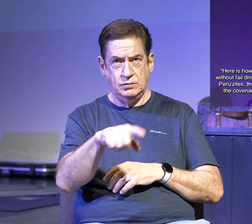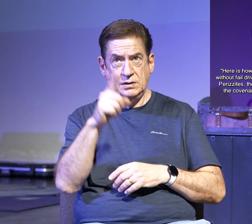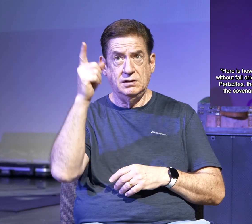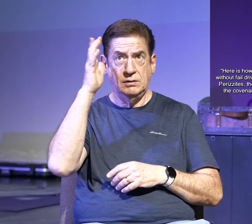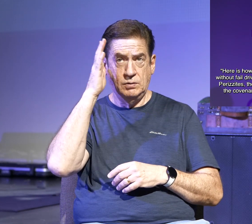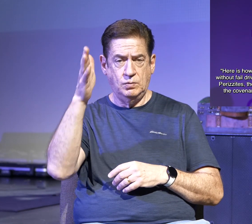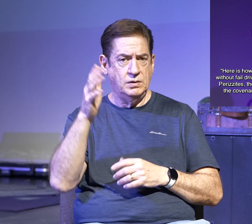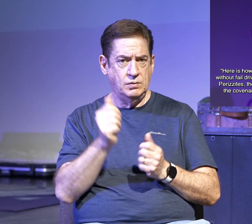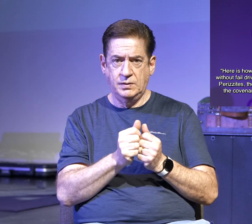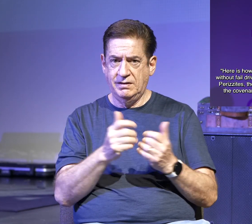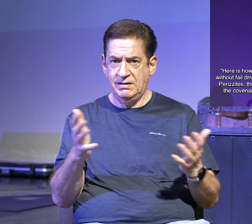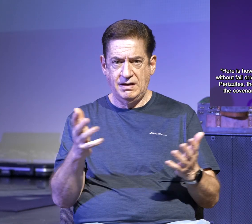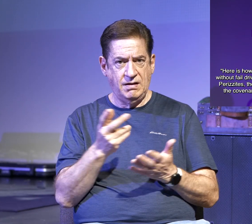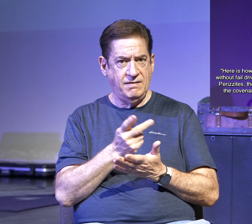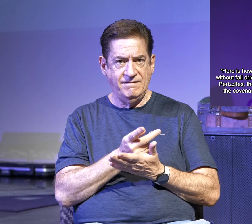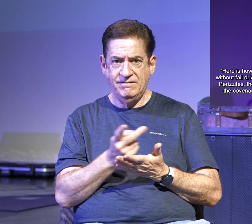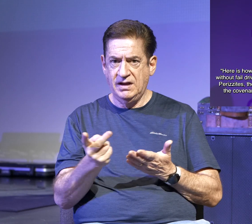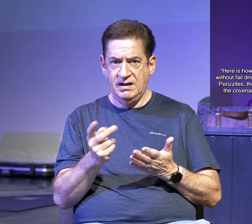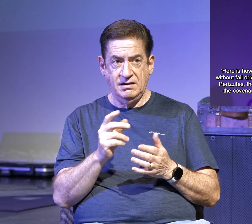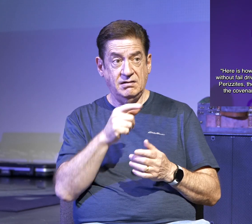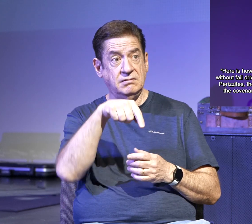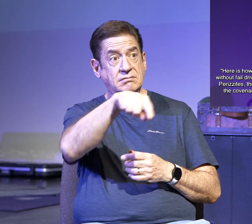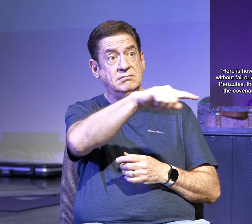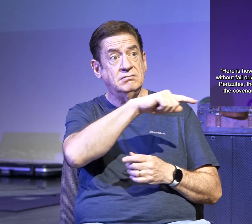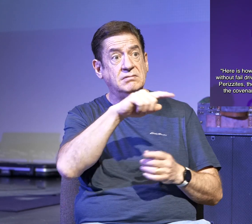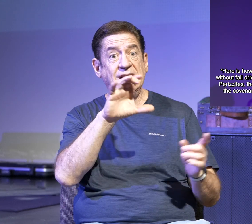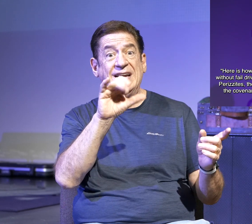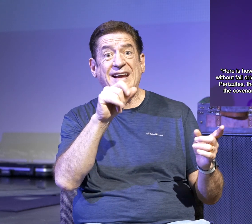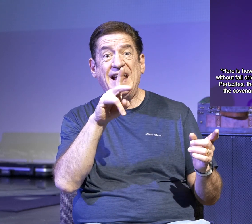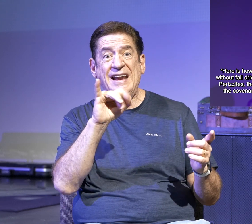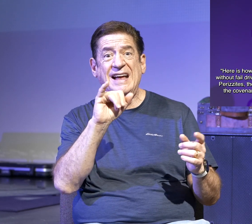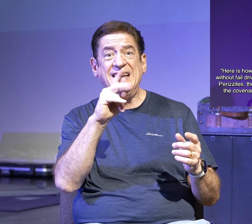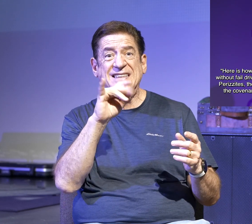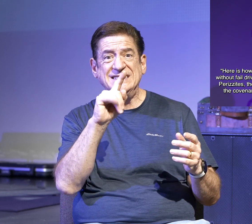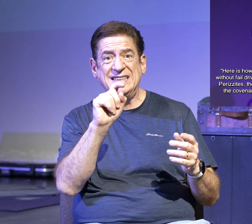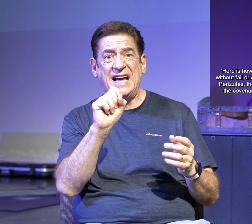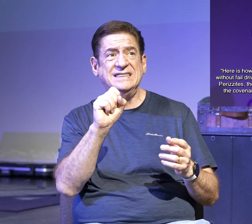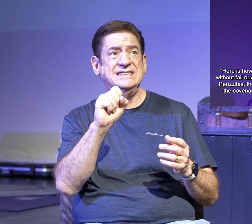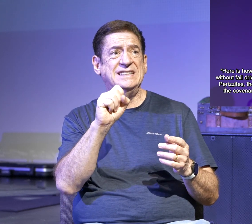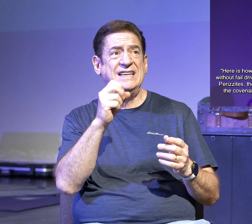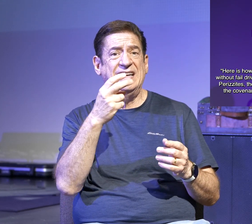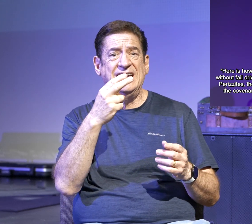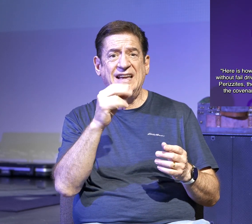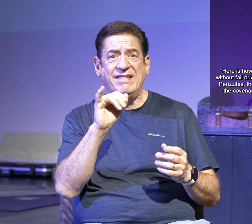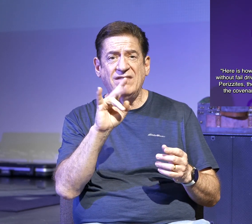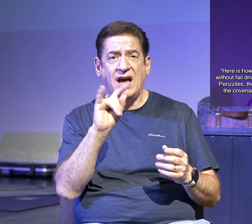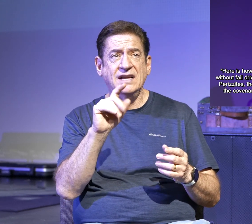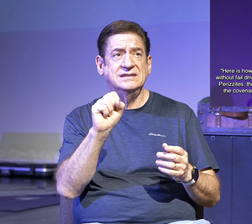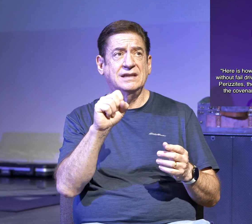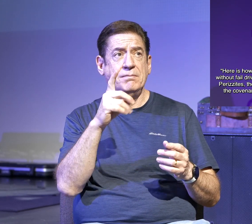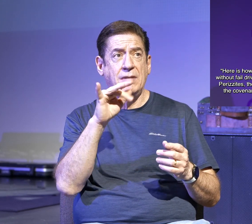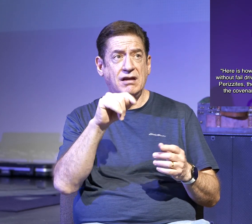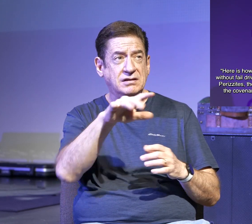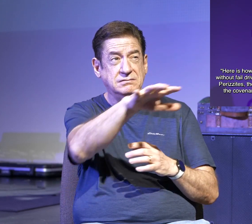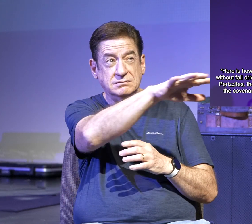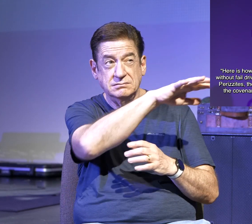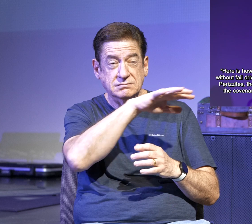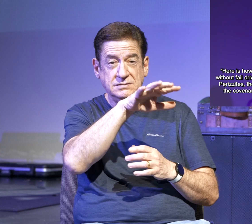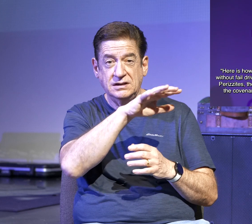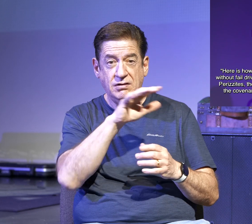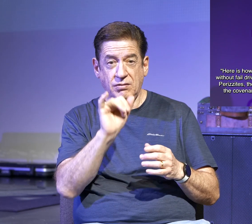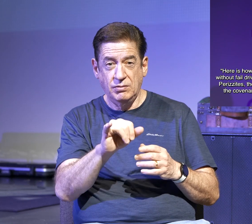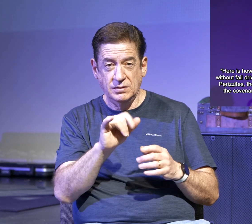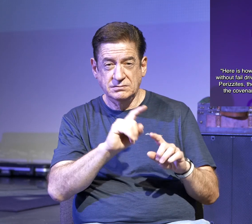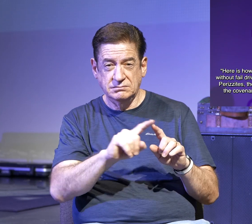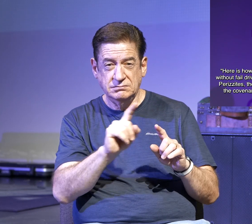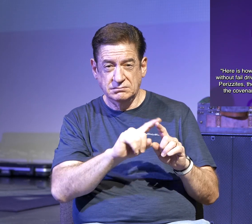without fail drive out before you the Canaanites, the Hittites, the Hivites, the Perizzites, the